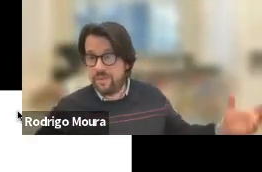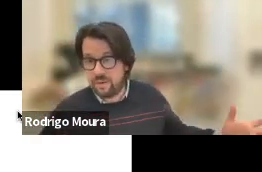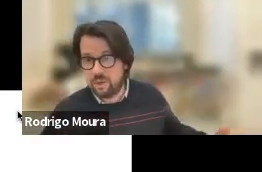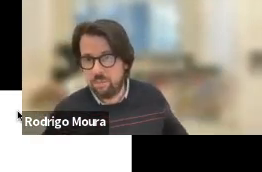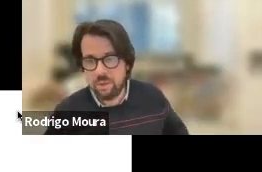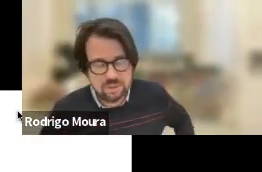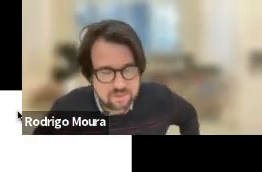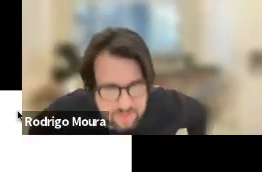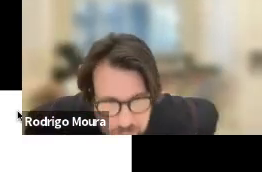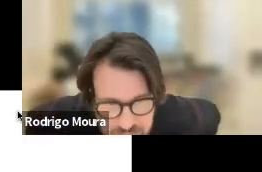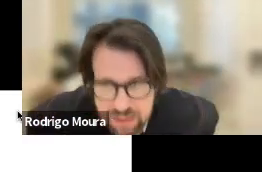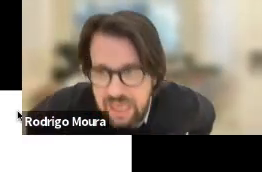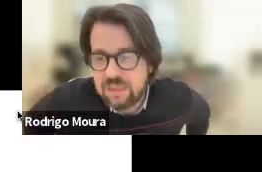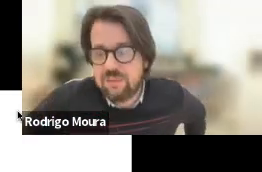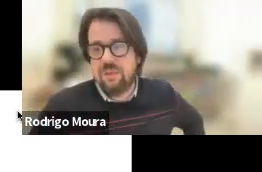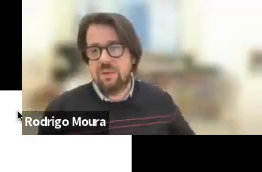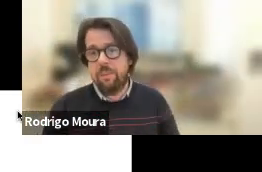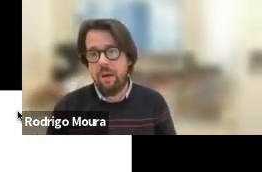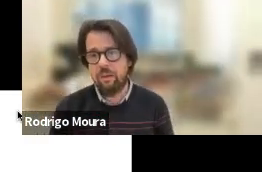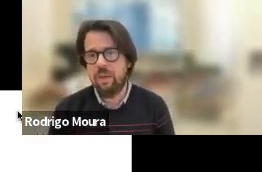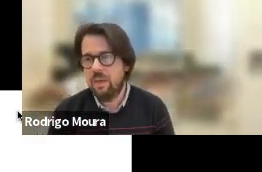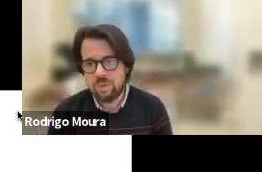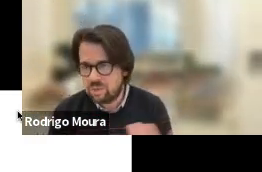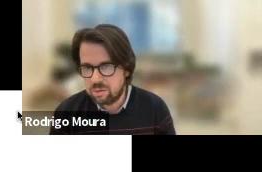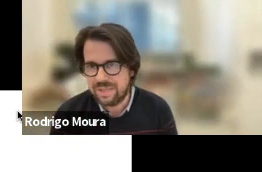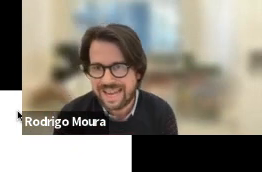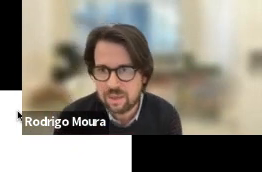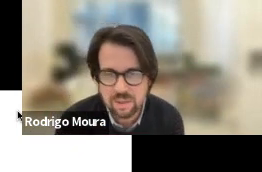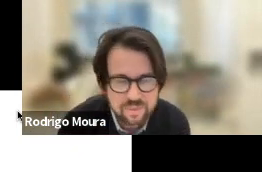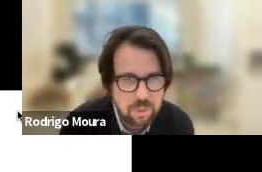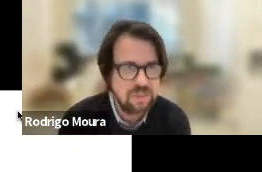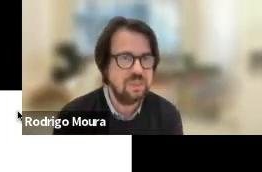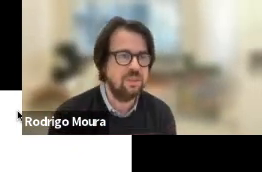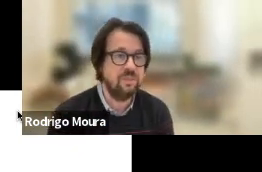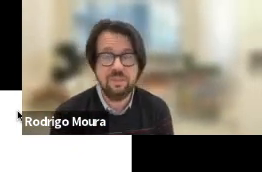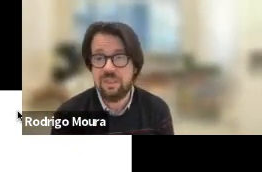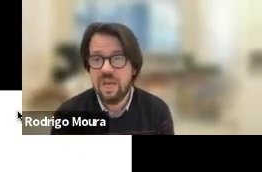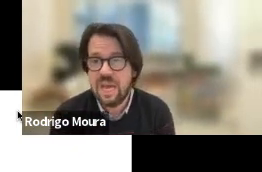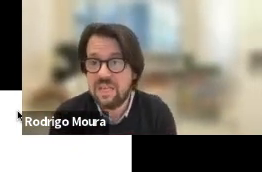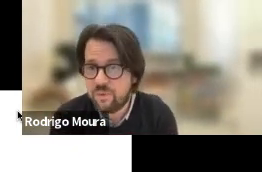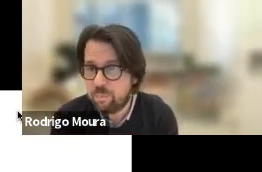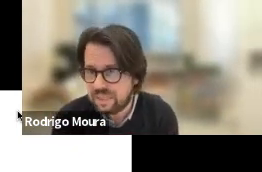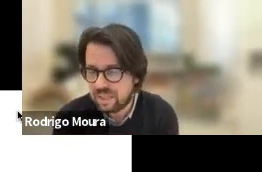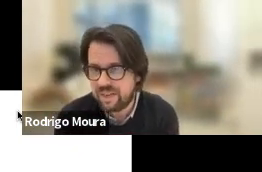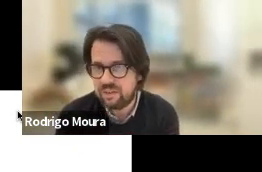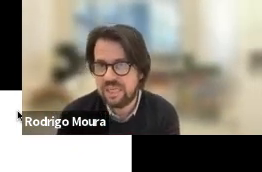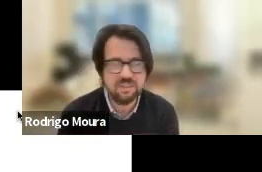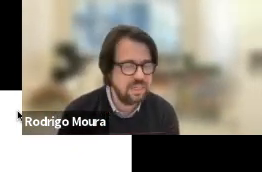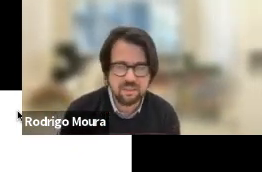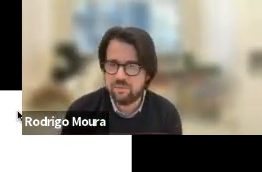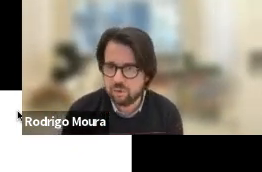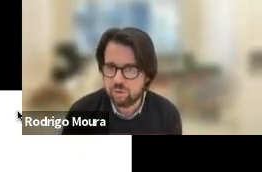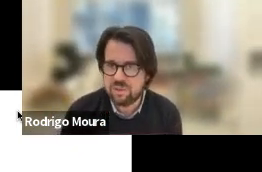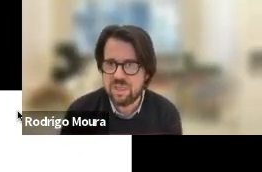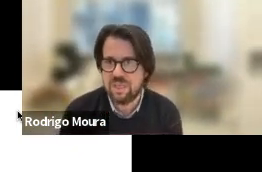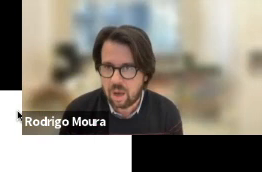of a very tall building, Edifício Martinelli, in downtown São Paulo, which is also an icon of the modernization of the city. And if you paint a very nice